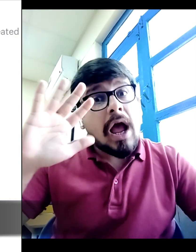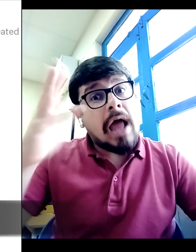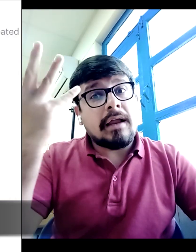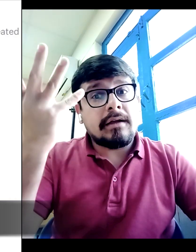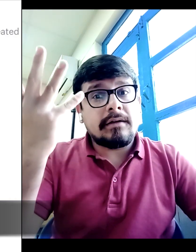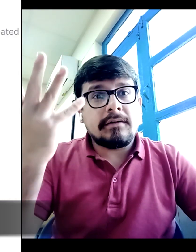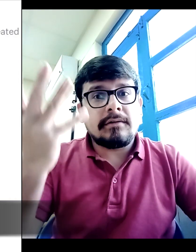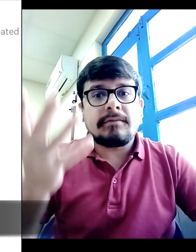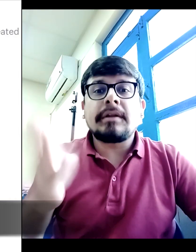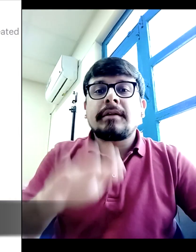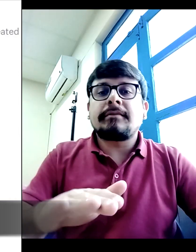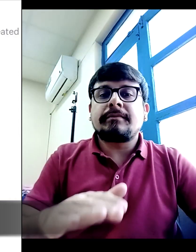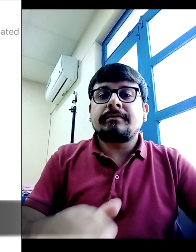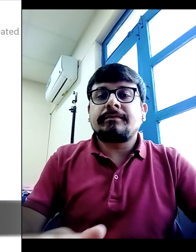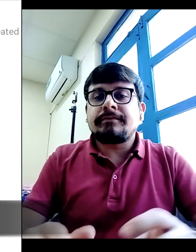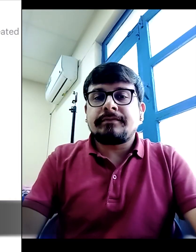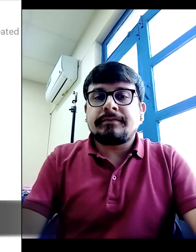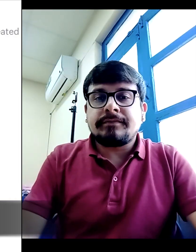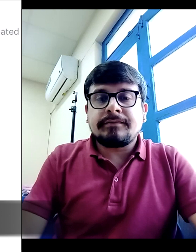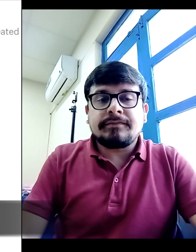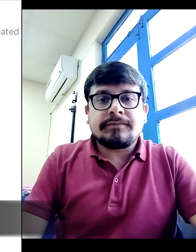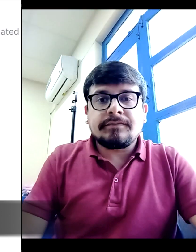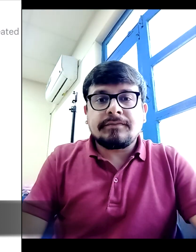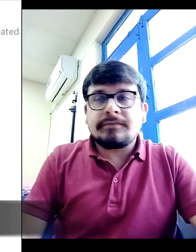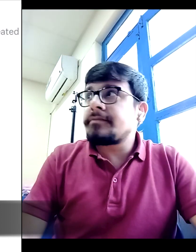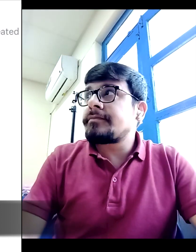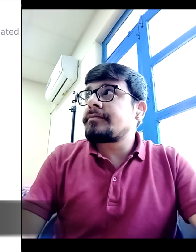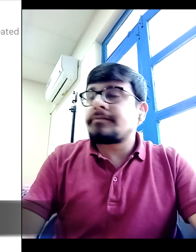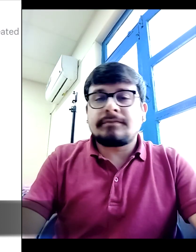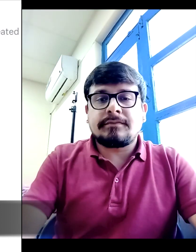have given a friendly deaf game